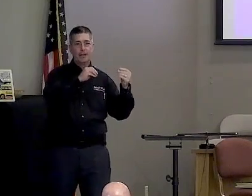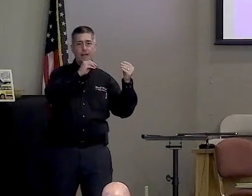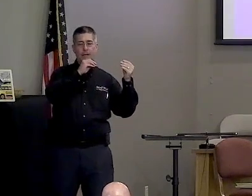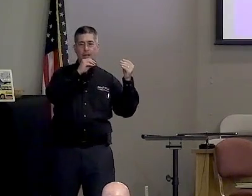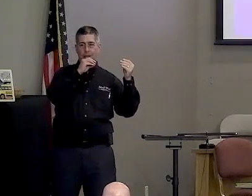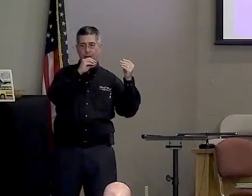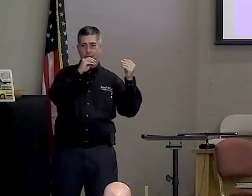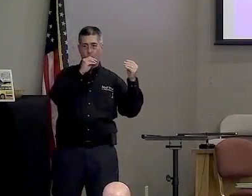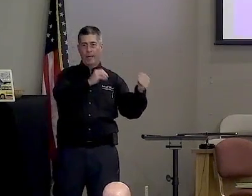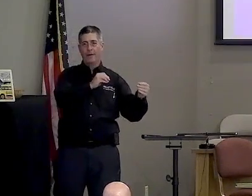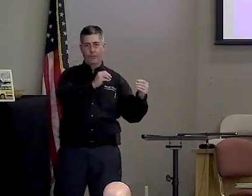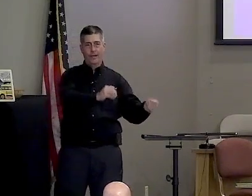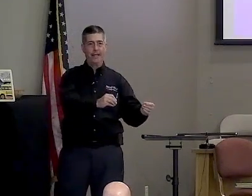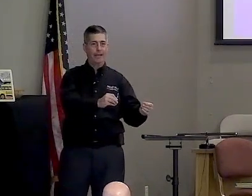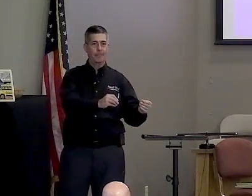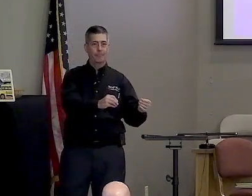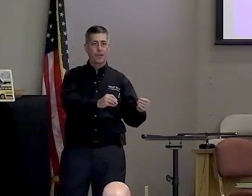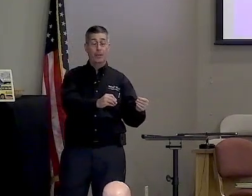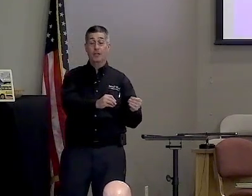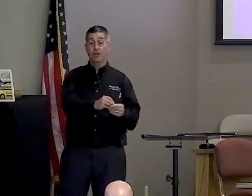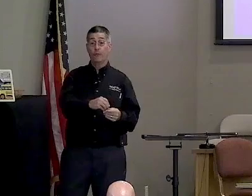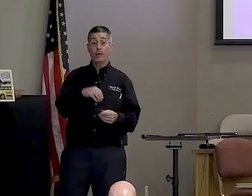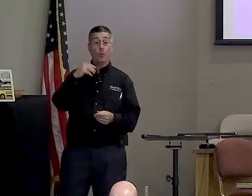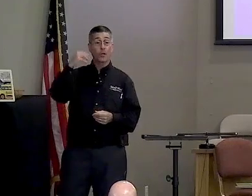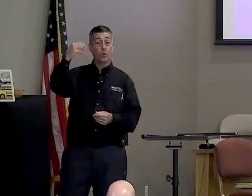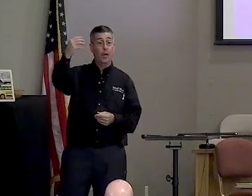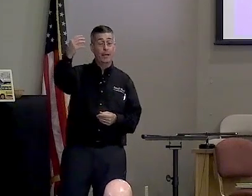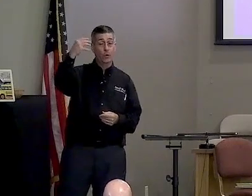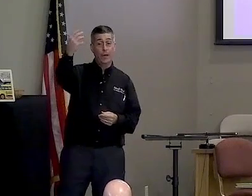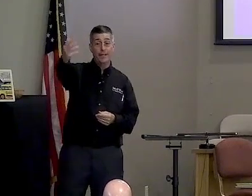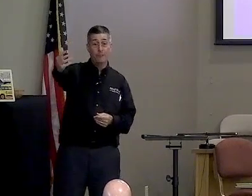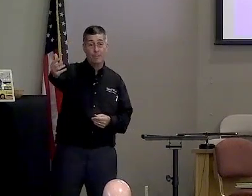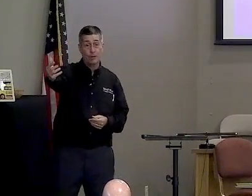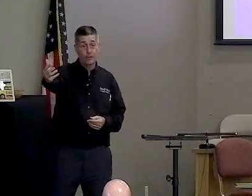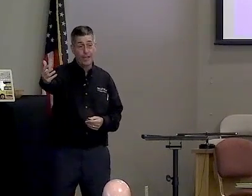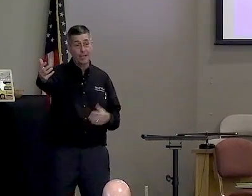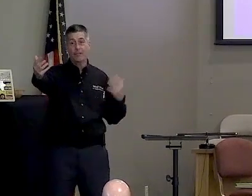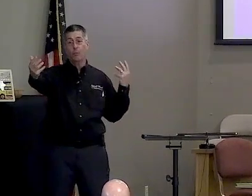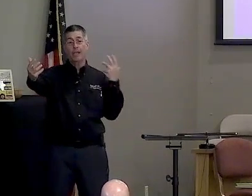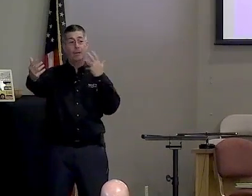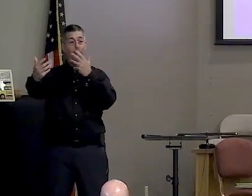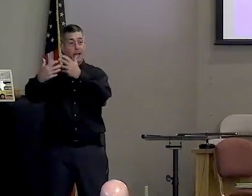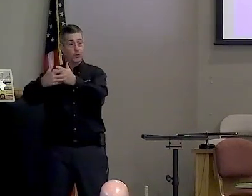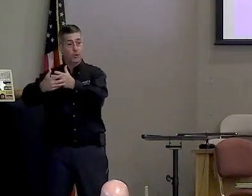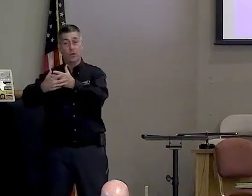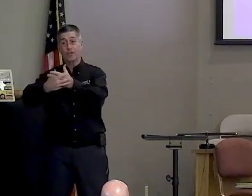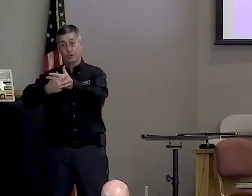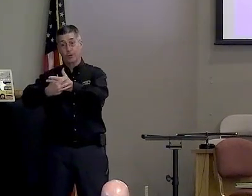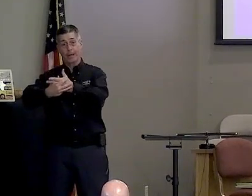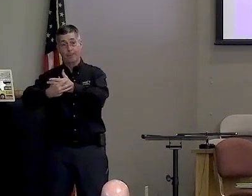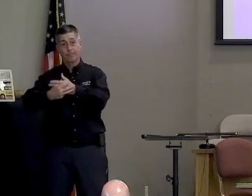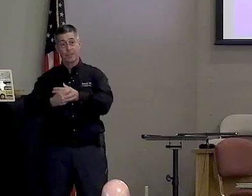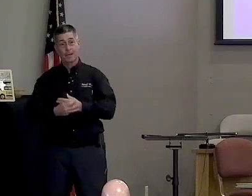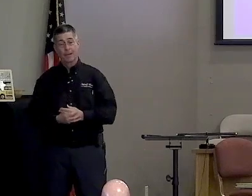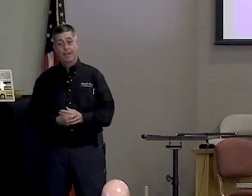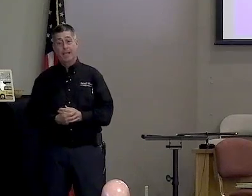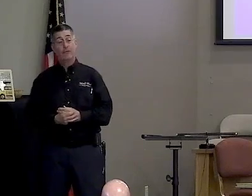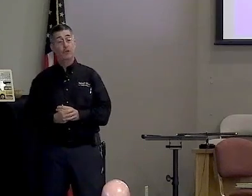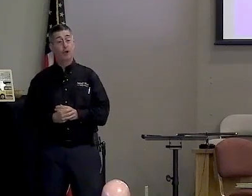way of thinking. Because if we know the way deaf people are thinking, then we can match with what they're doing. If you don't